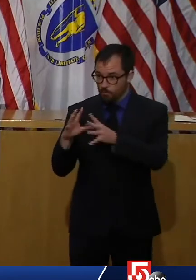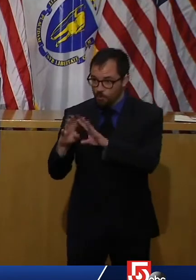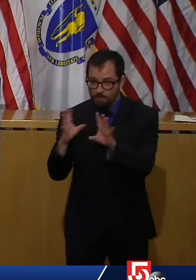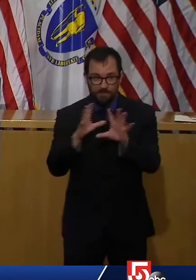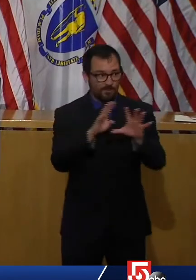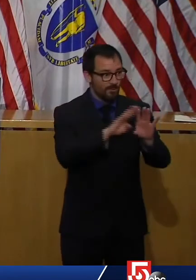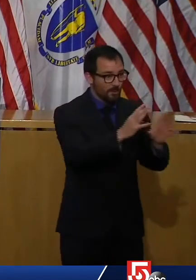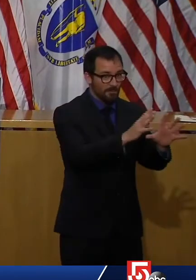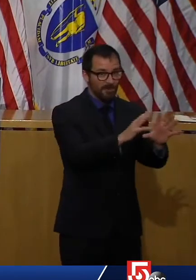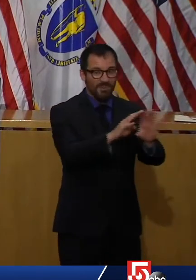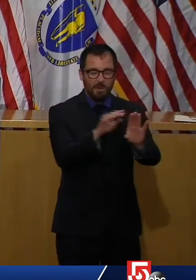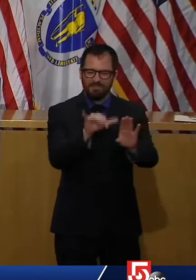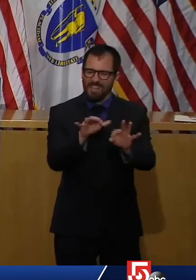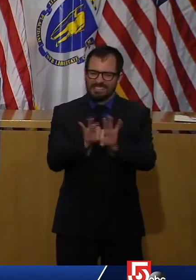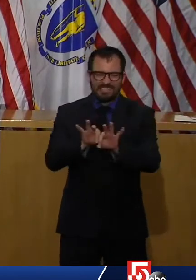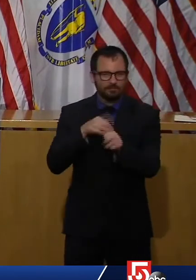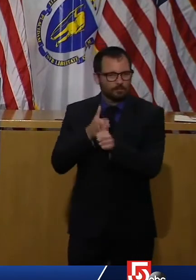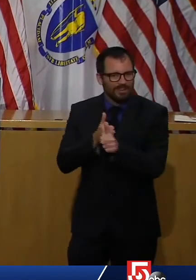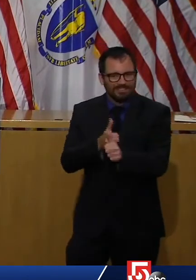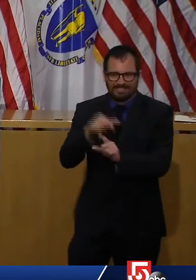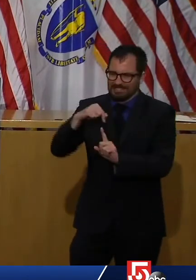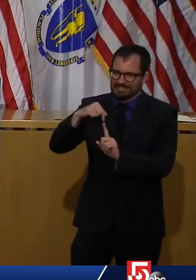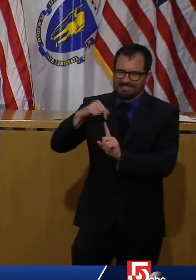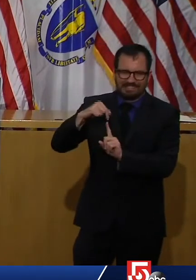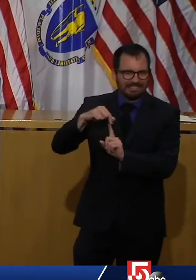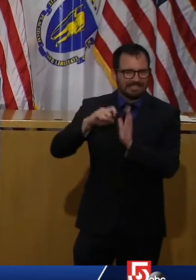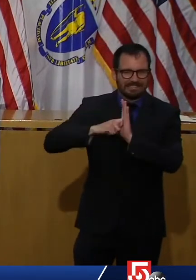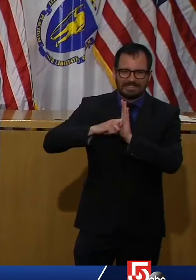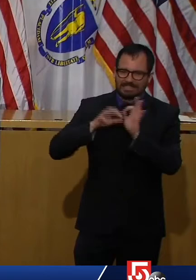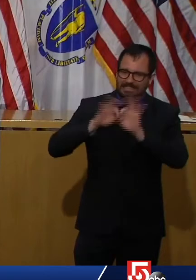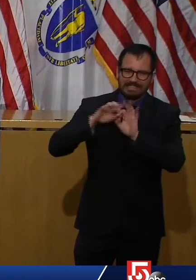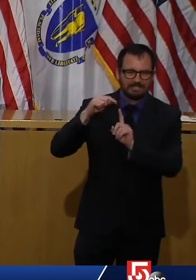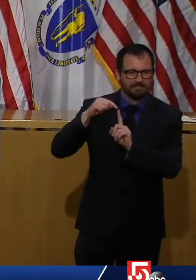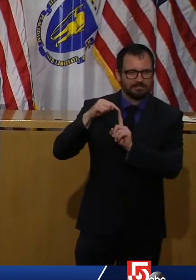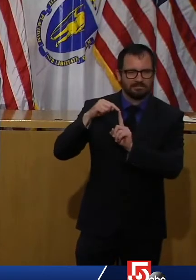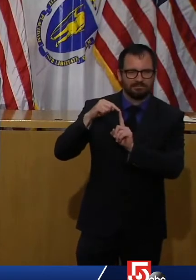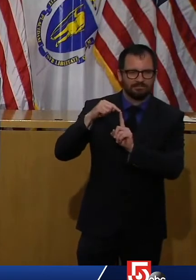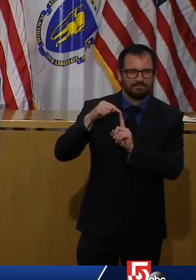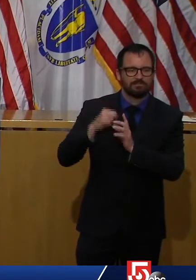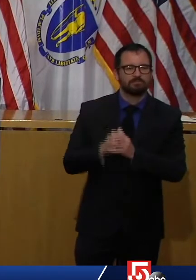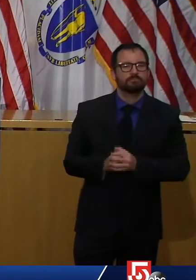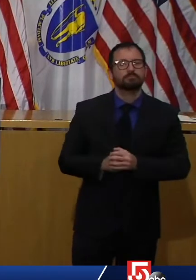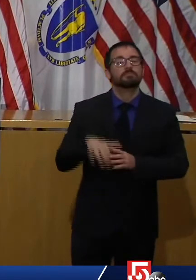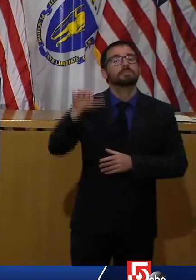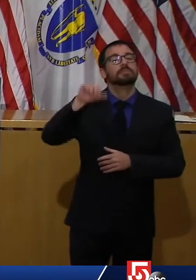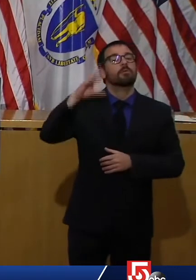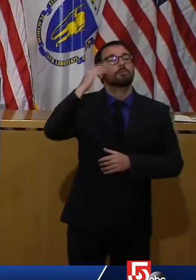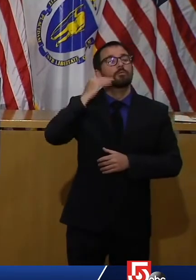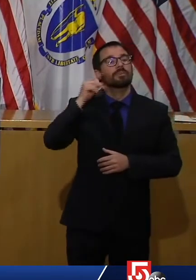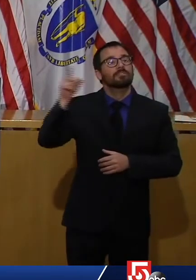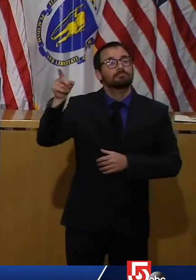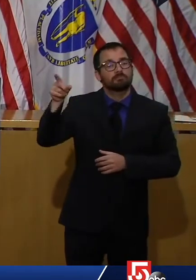than what's happened in South Korea and in Seoul, okay?